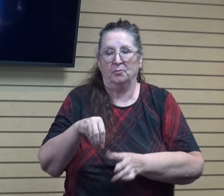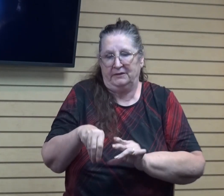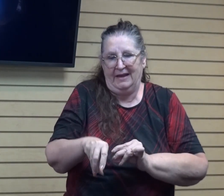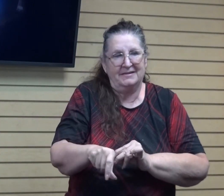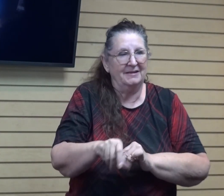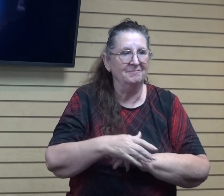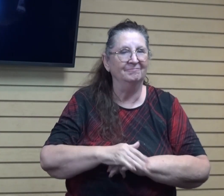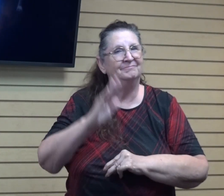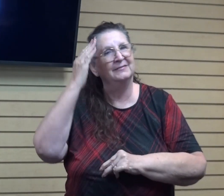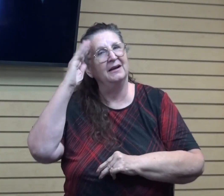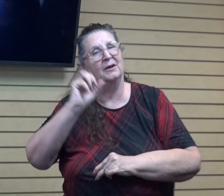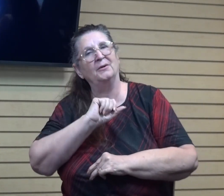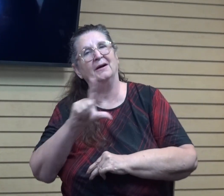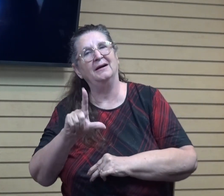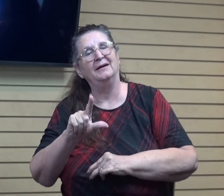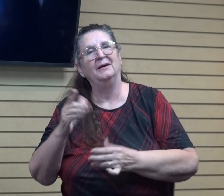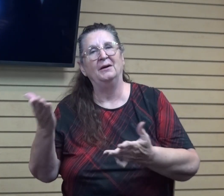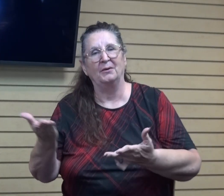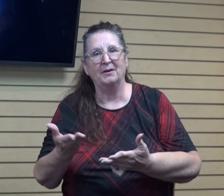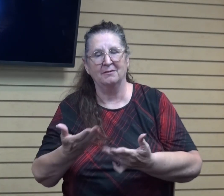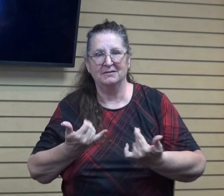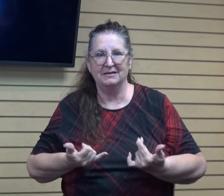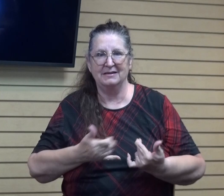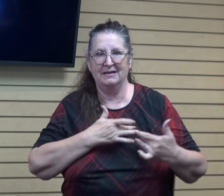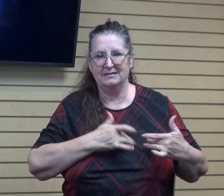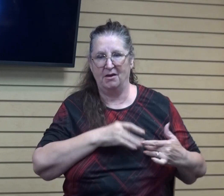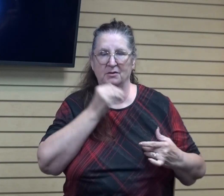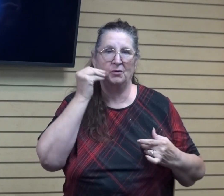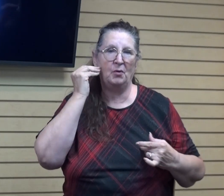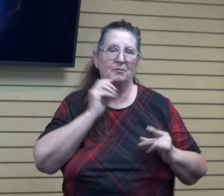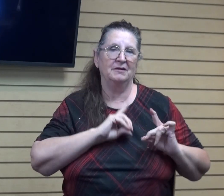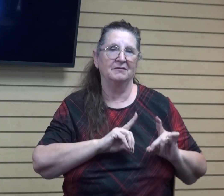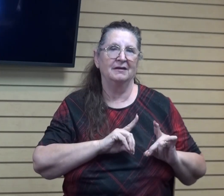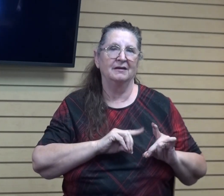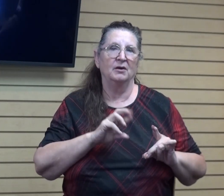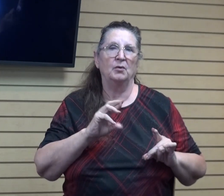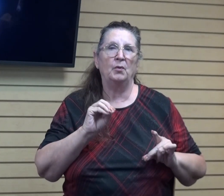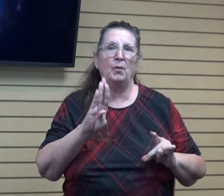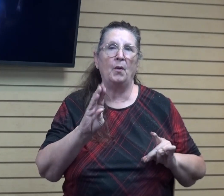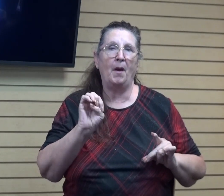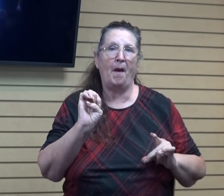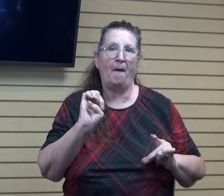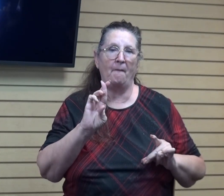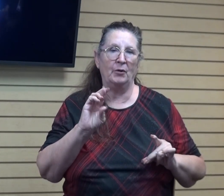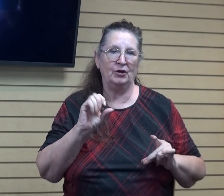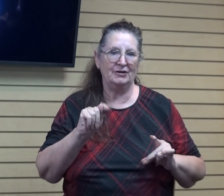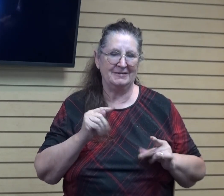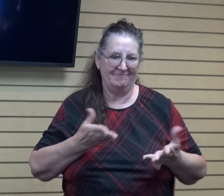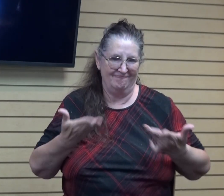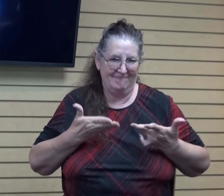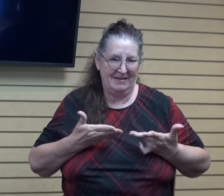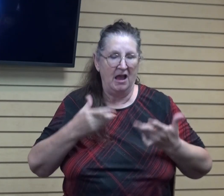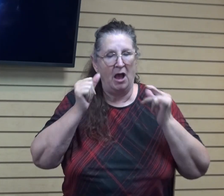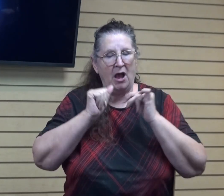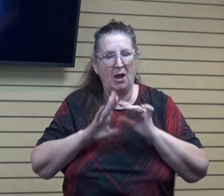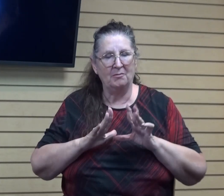Hello everybody, and welcome to today's Heart to Home devotional. Robert here, and I am just blessed and honored to be giving today's